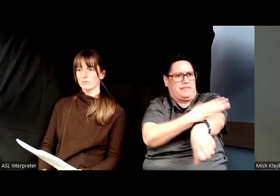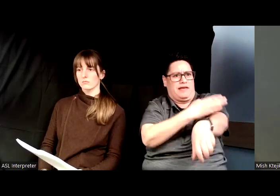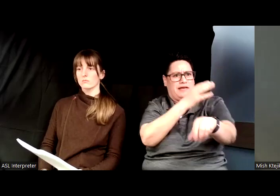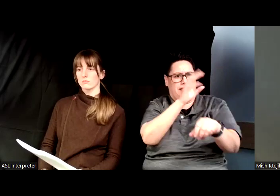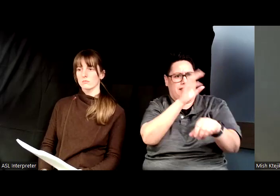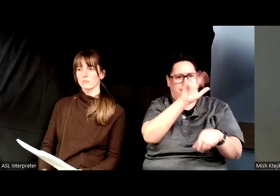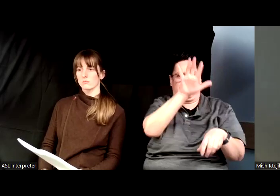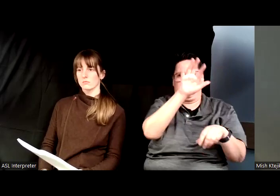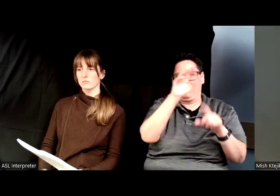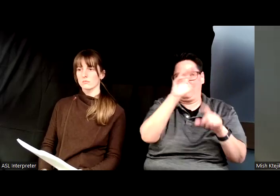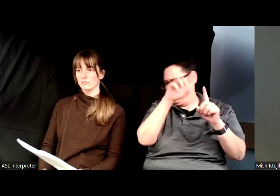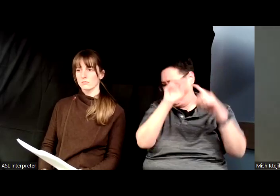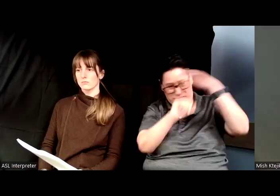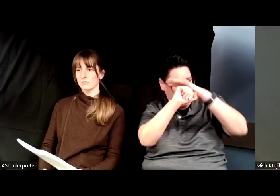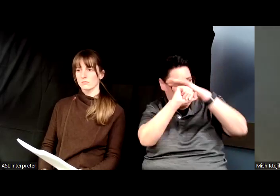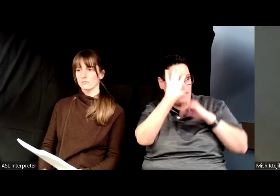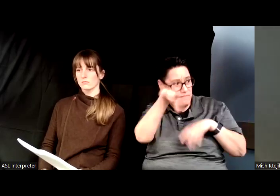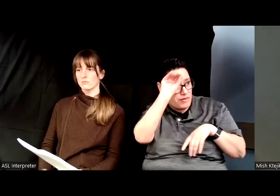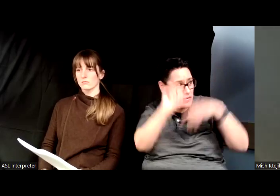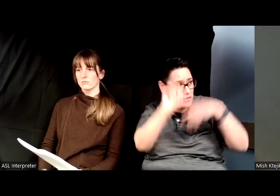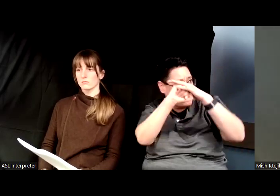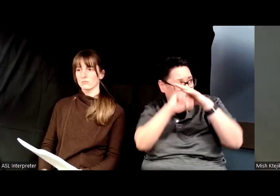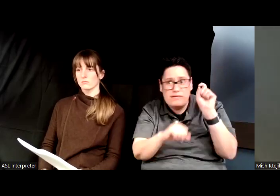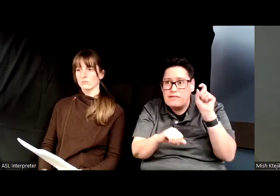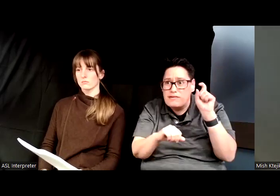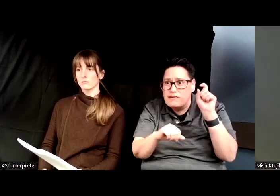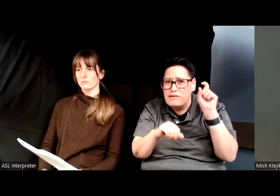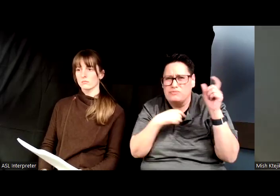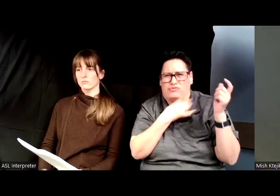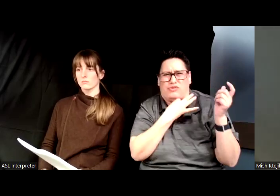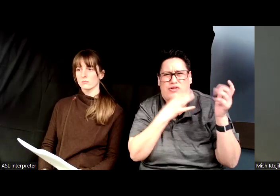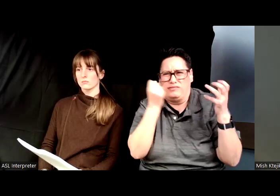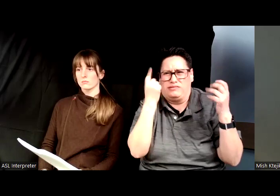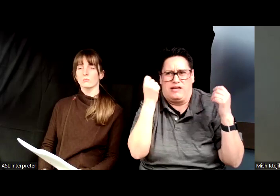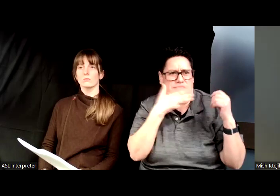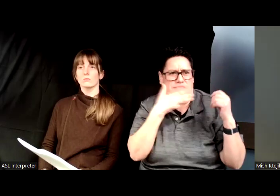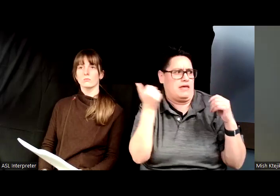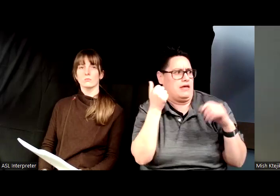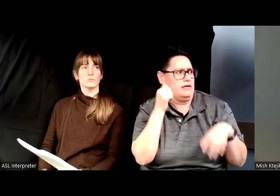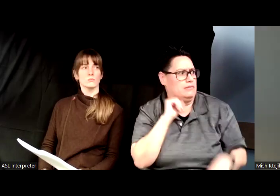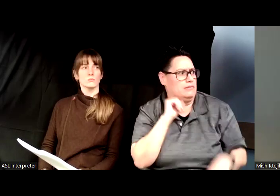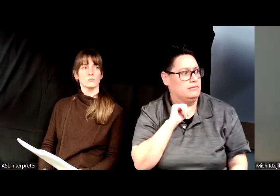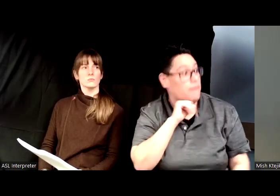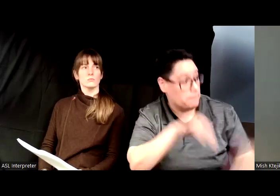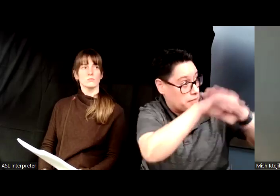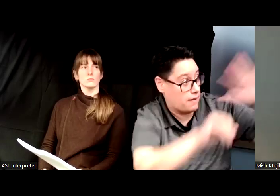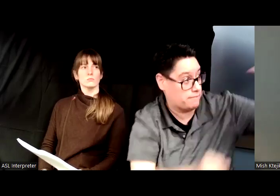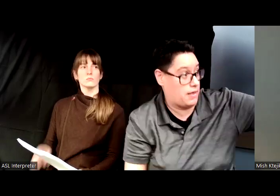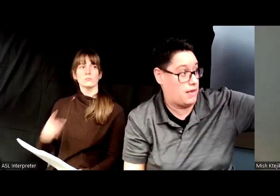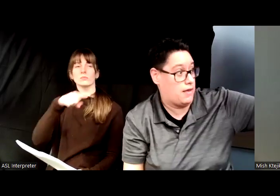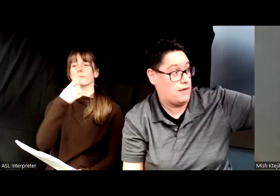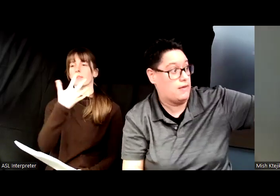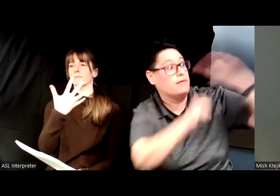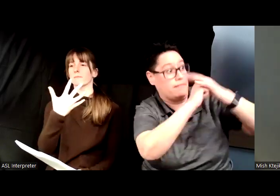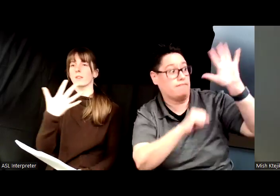So how do we get? Does the EIPA max out at a 4? I'm just trying to understand this system better.